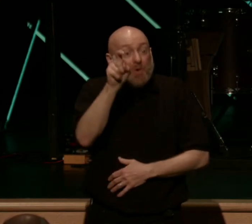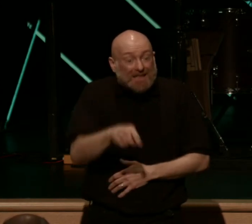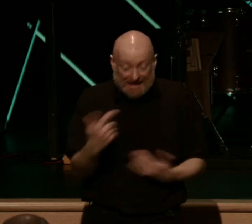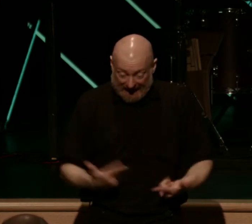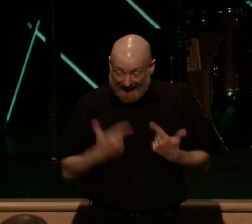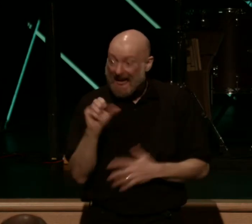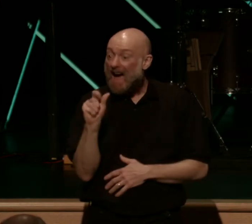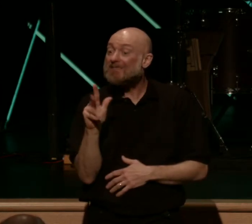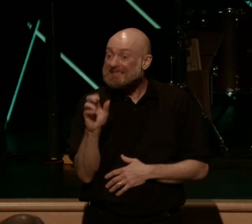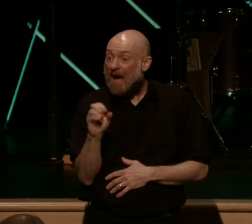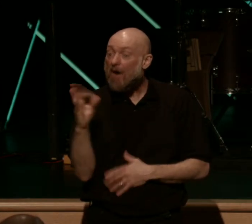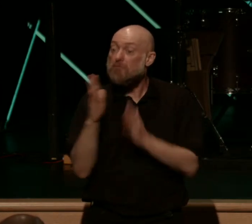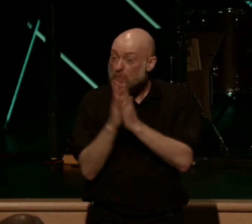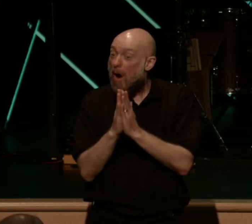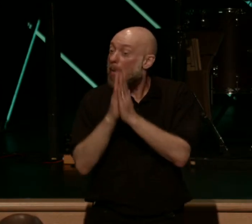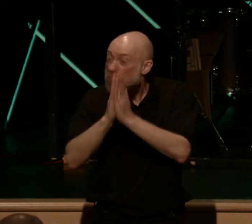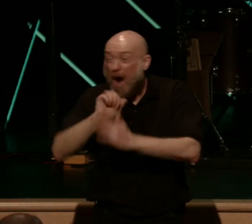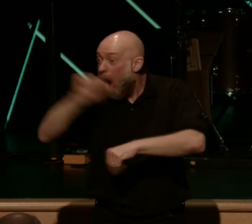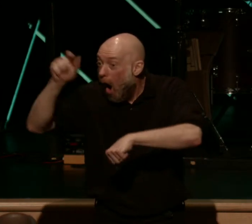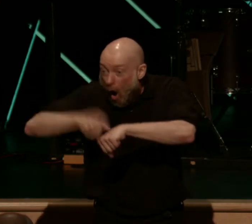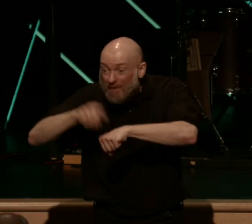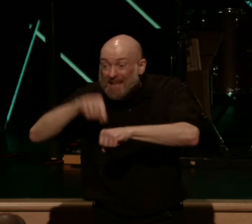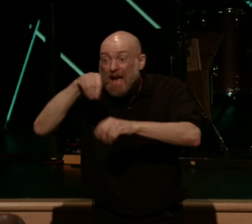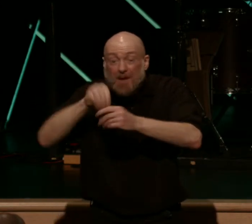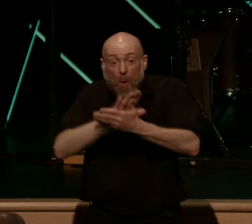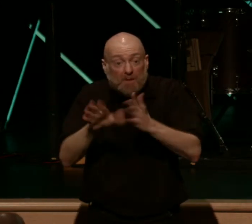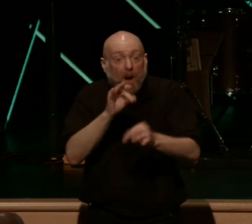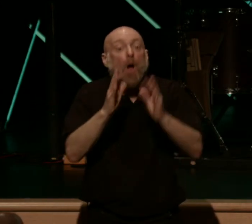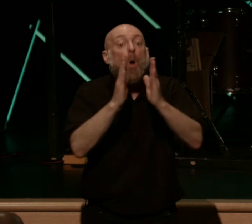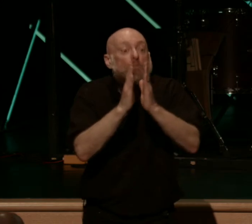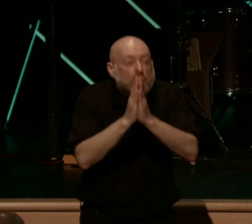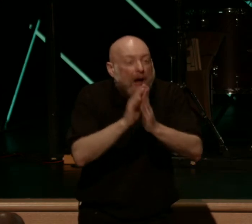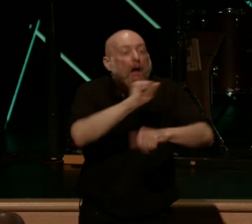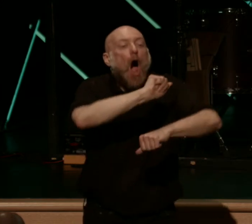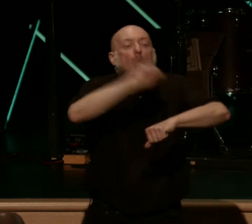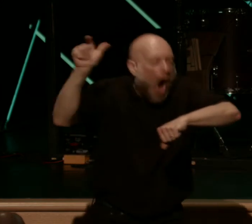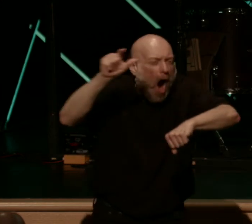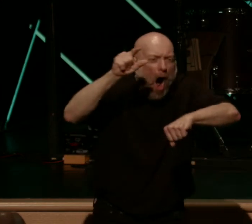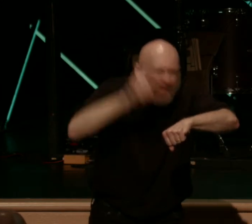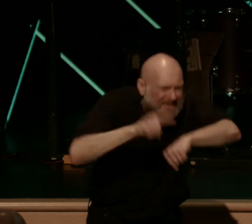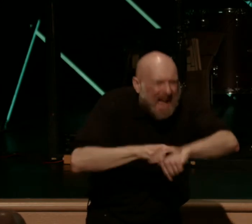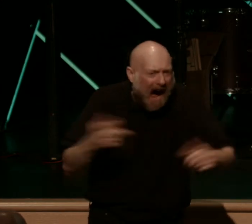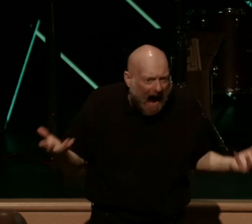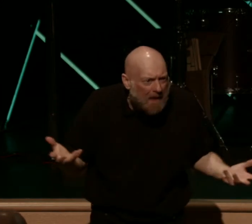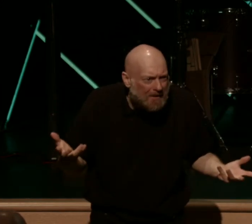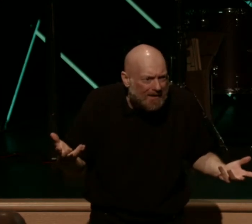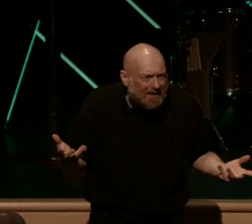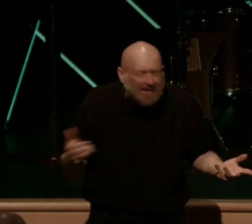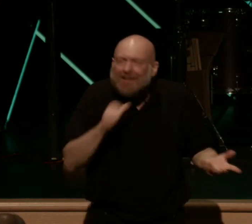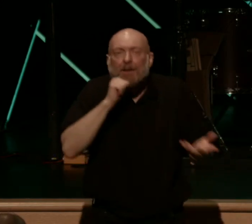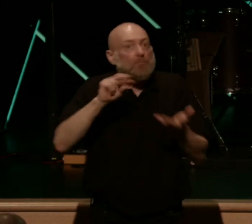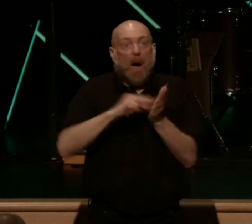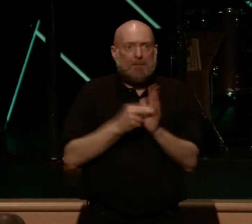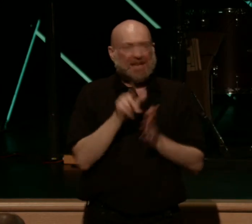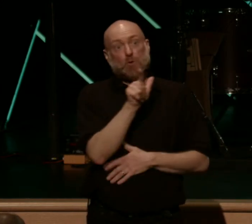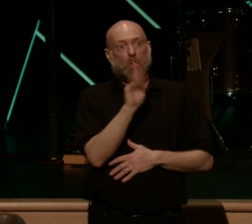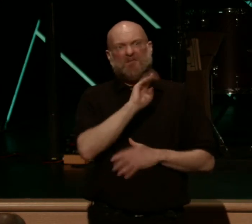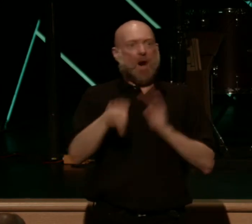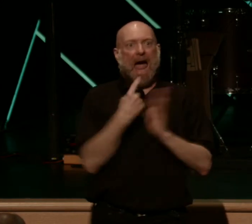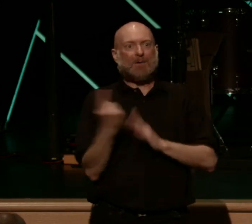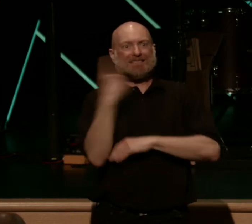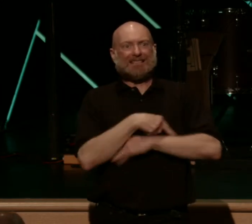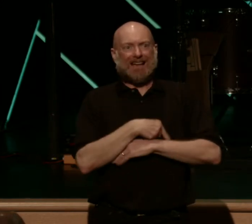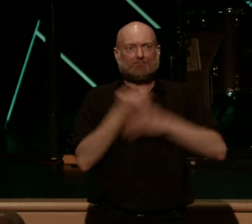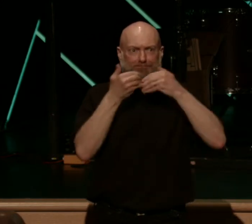lifestyle of prayer, praying at all times in the Spirit. Notice, praying at all times. This doesn't mean like 24 hours a